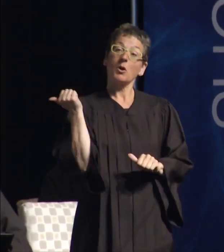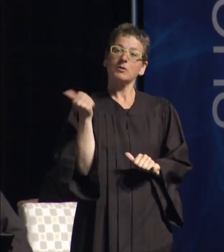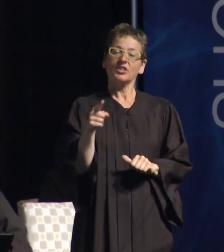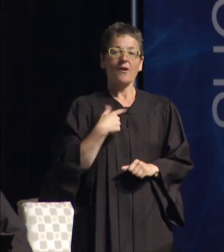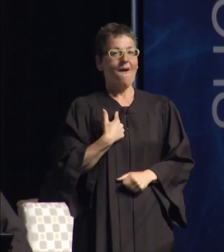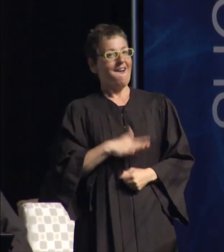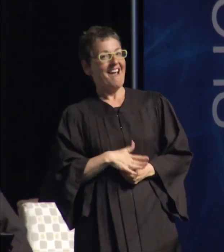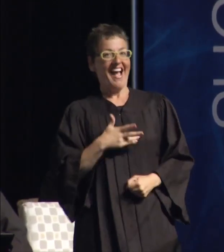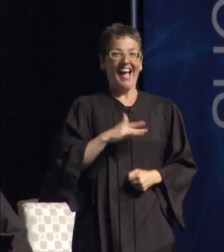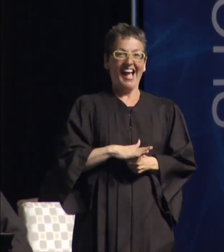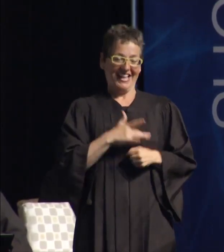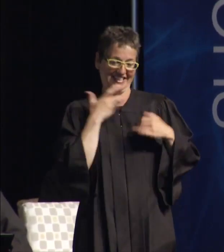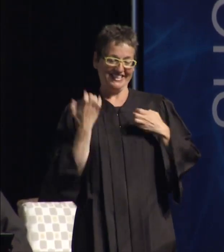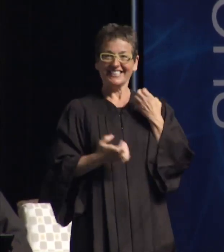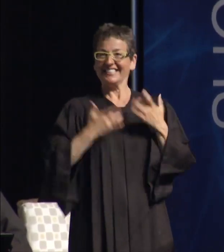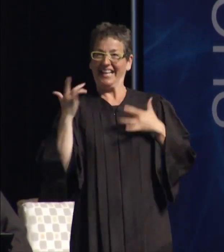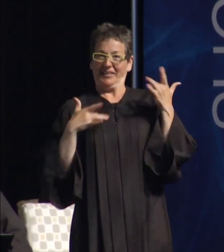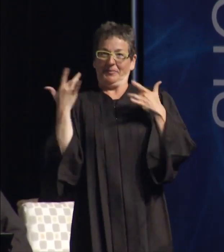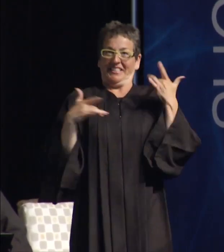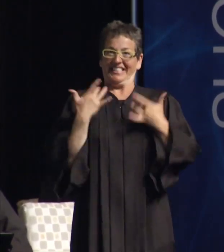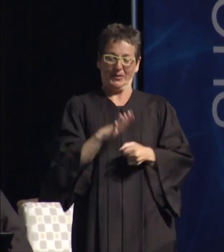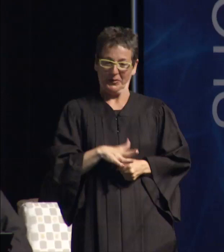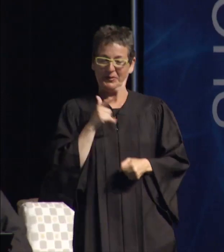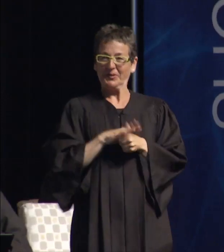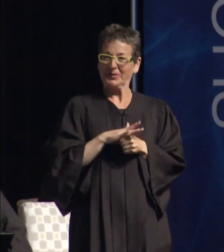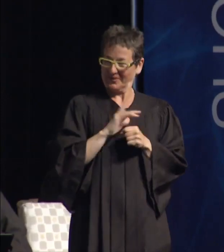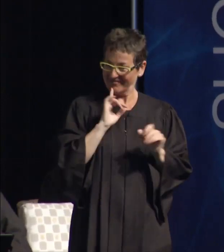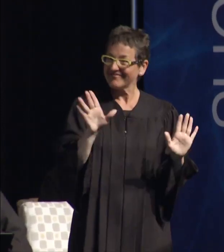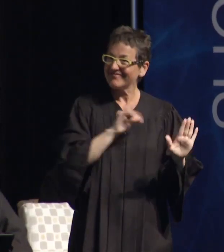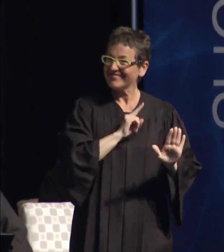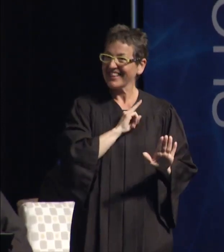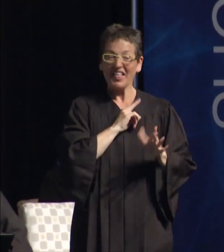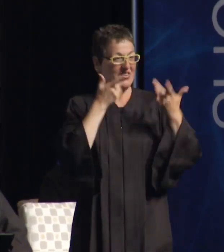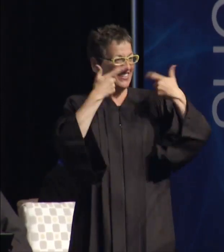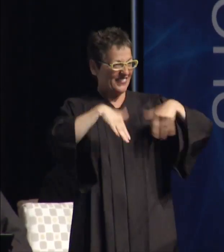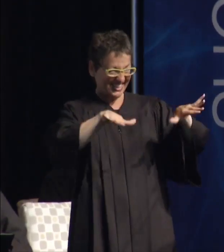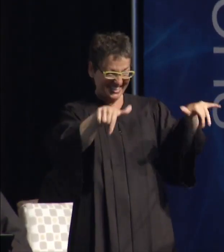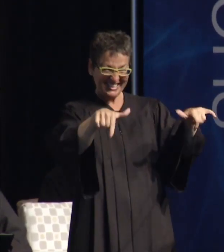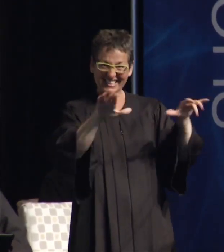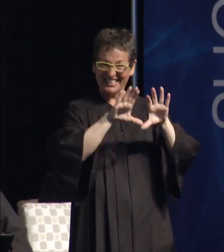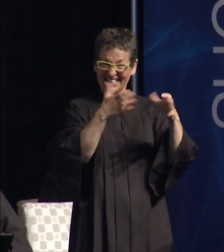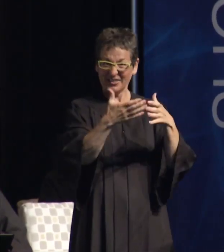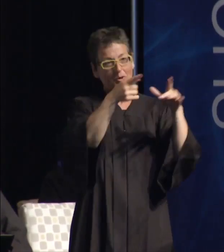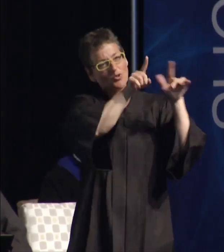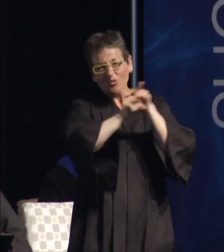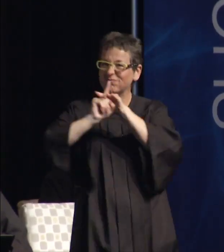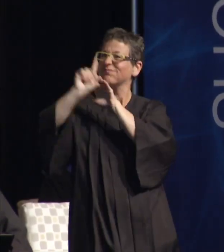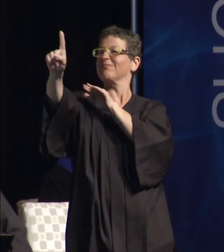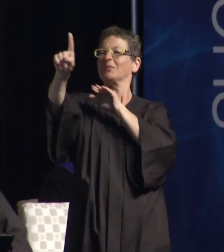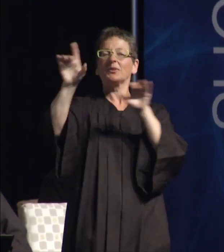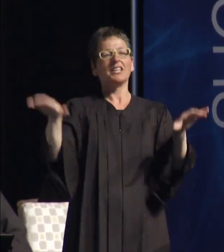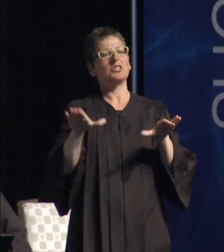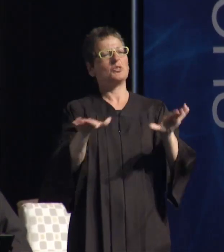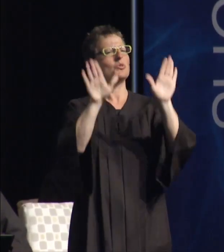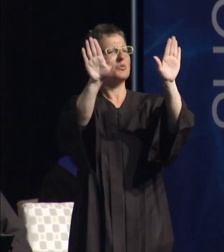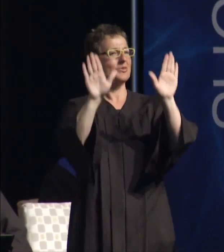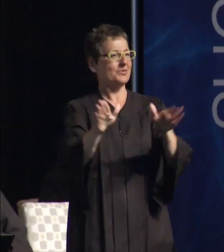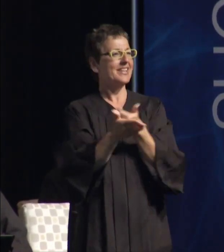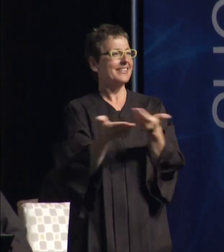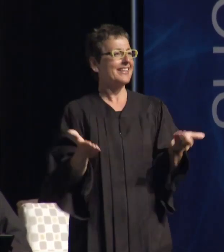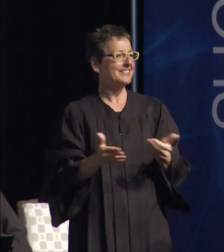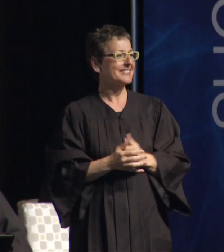at the seams with excitement and pent-up energy. So after this is over, go out there and do great things.